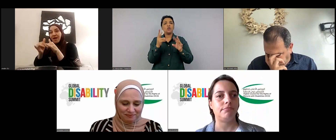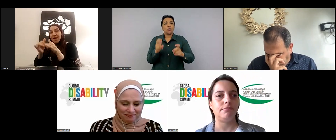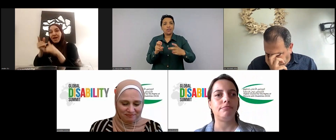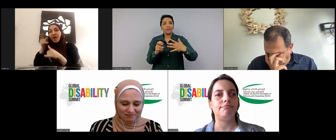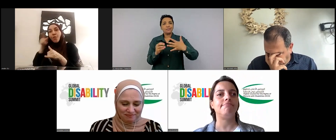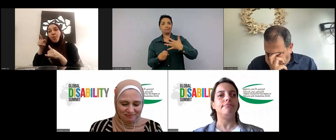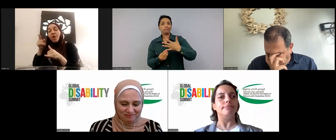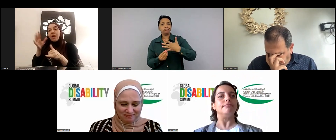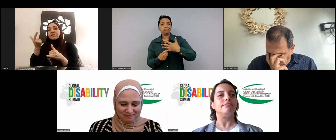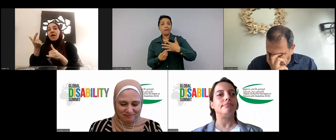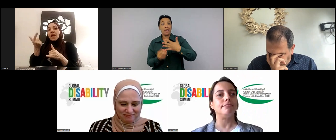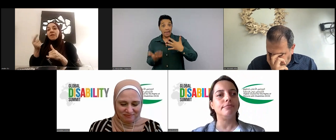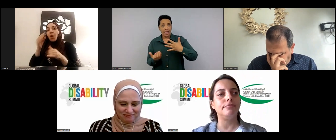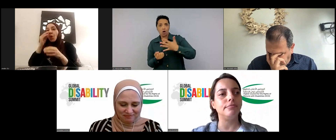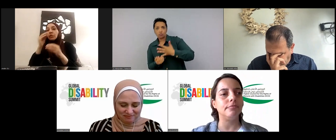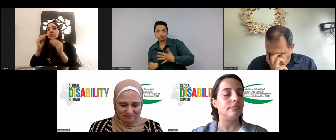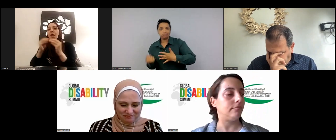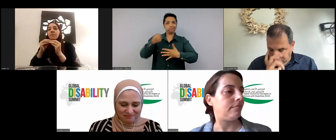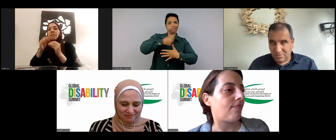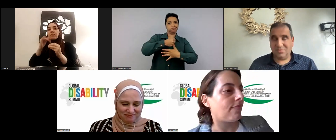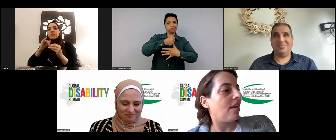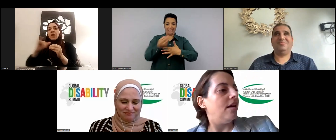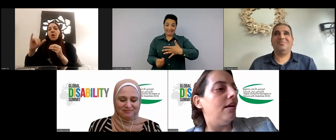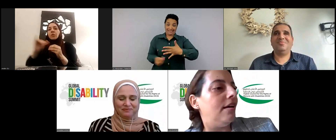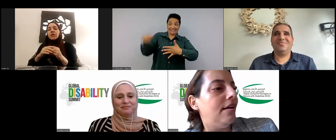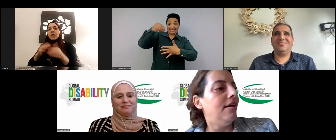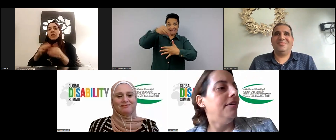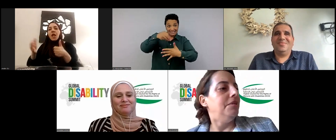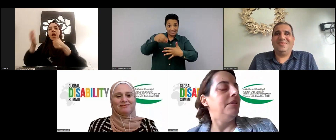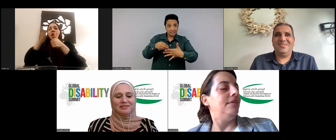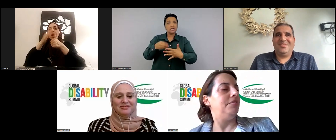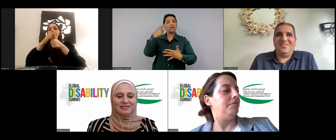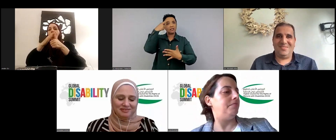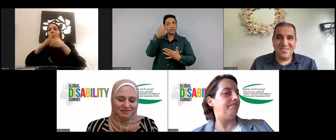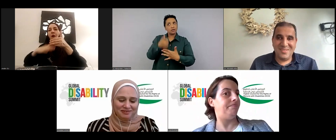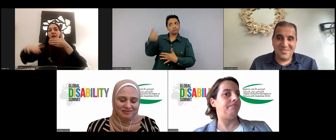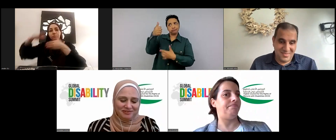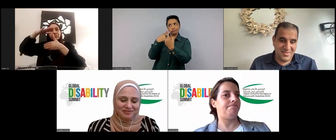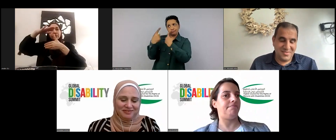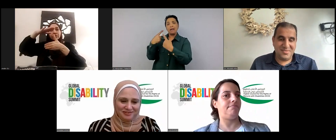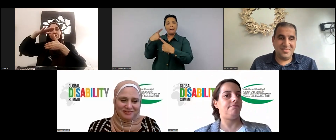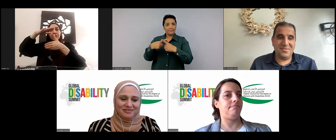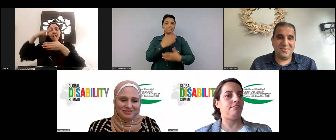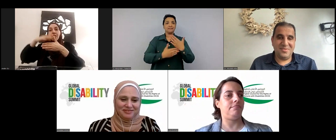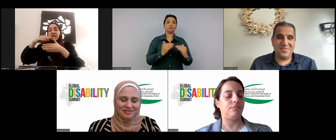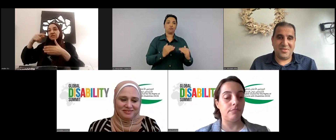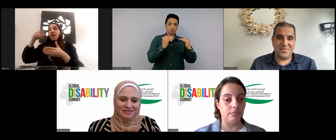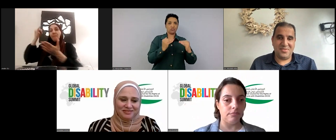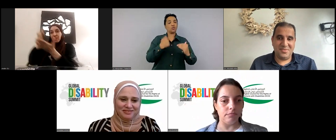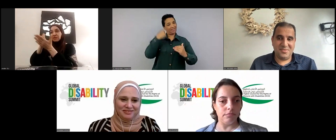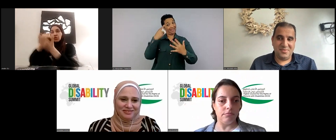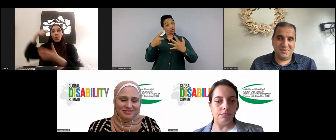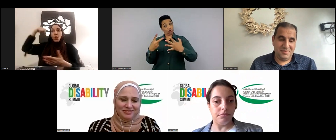for decision, not only for decision makers, but even for disability community. Now I will move, with your permission,